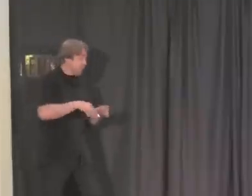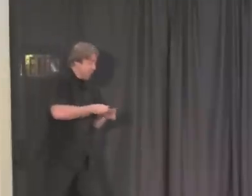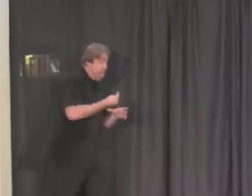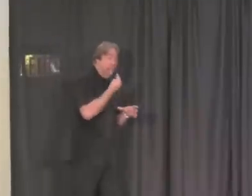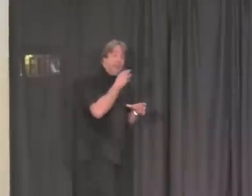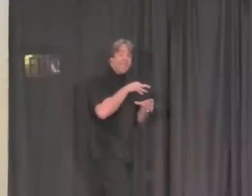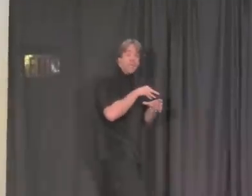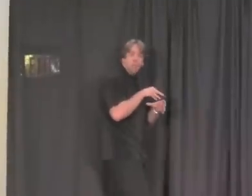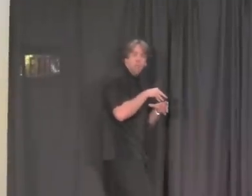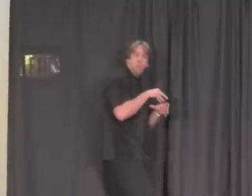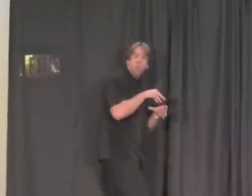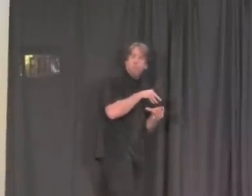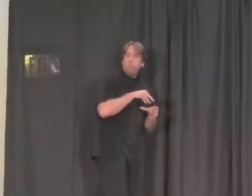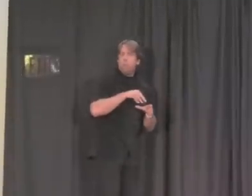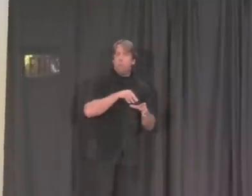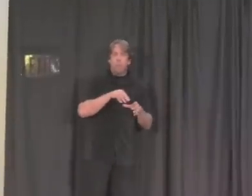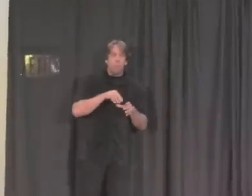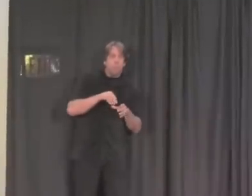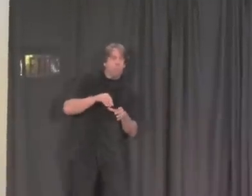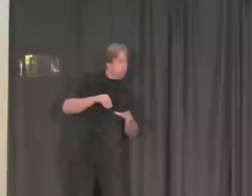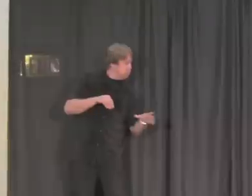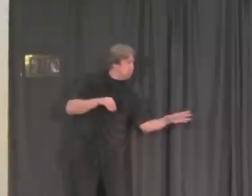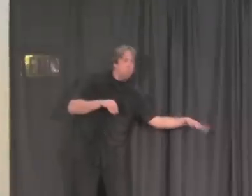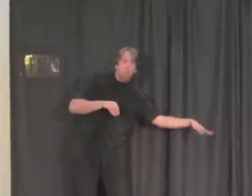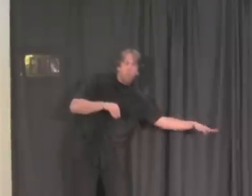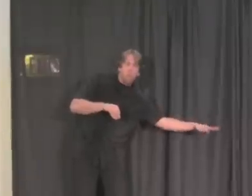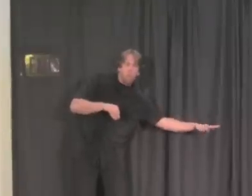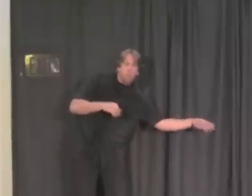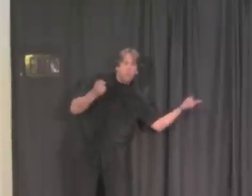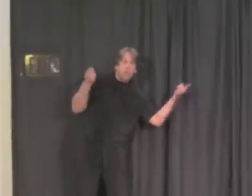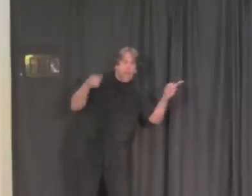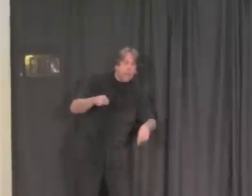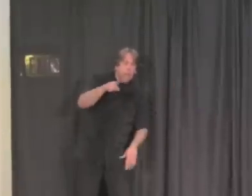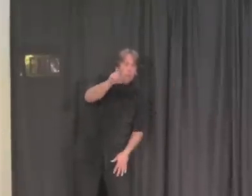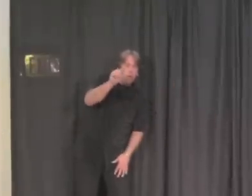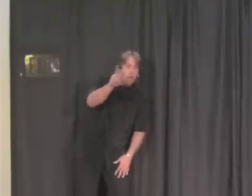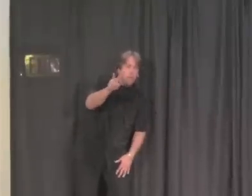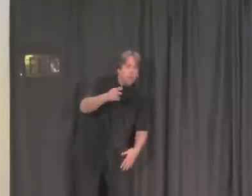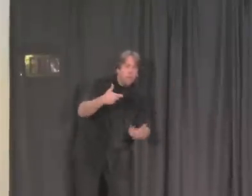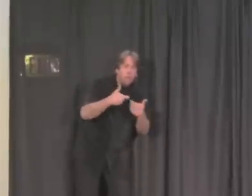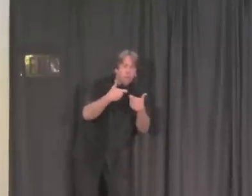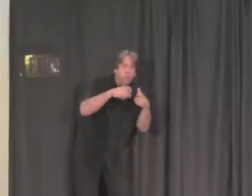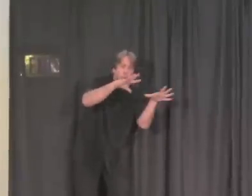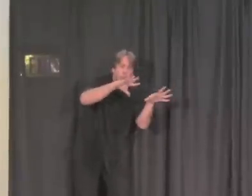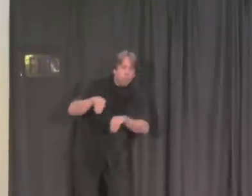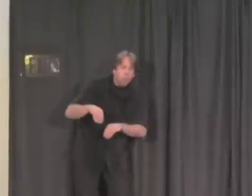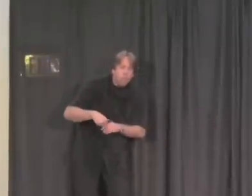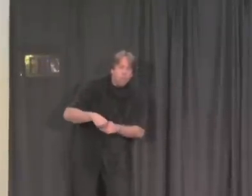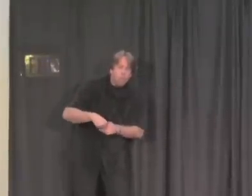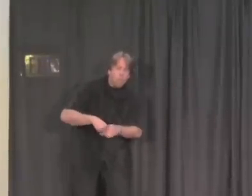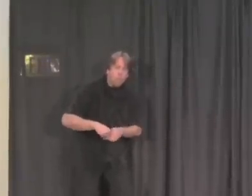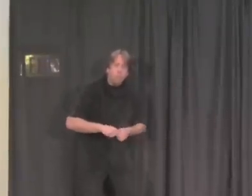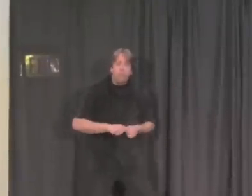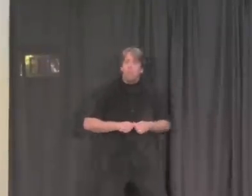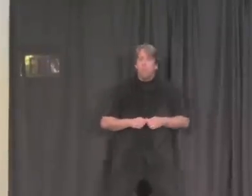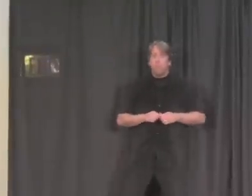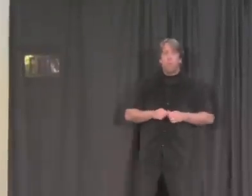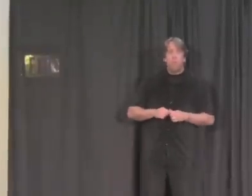back. When she did, she asked me, what happened to the television cords? Everything's